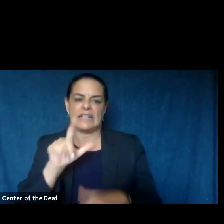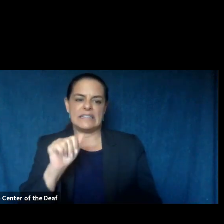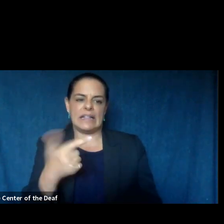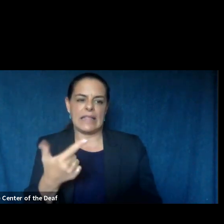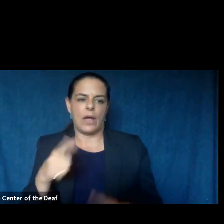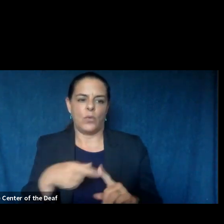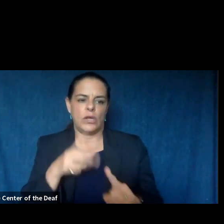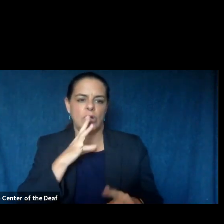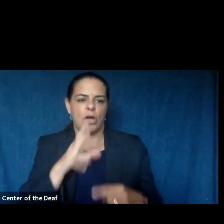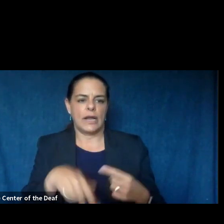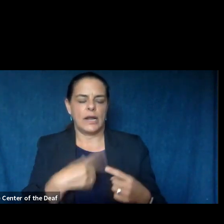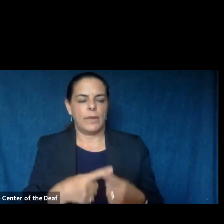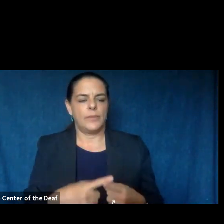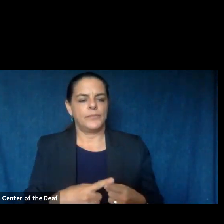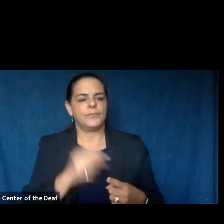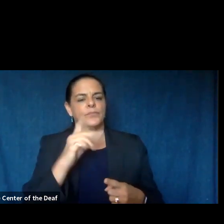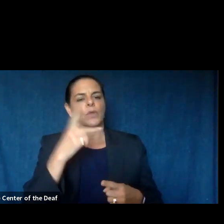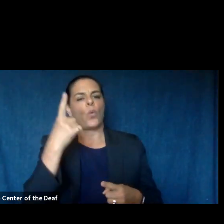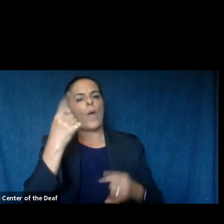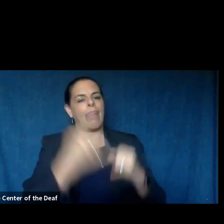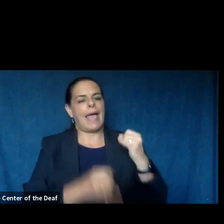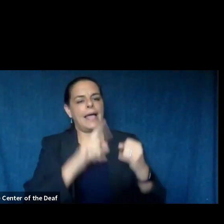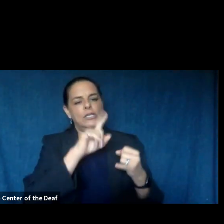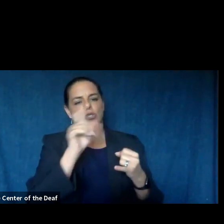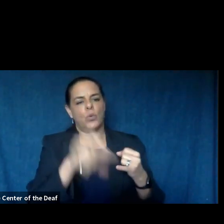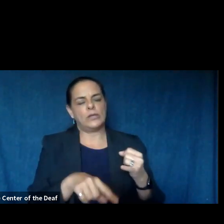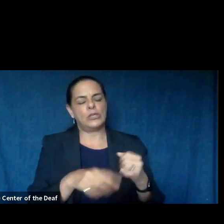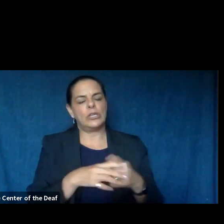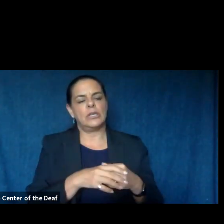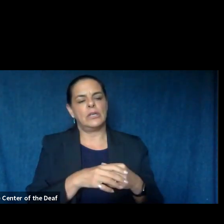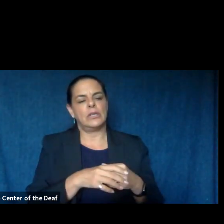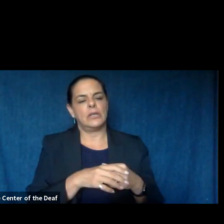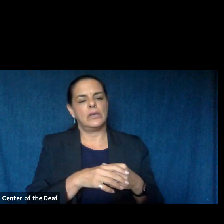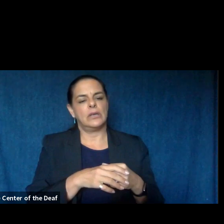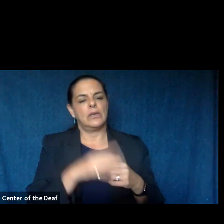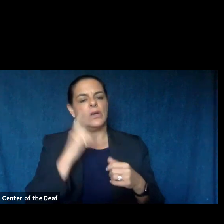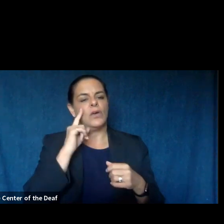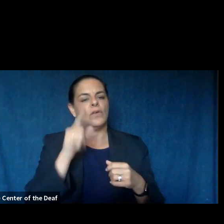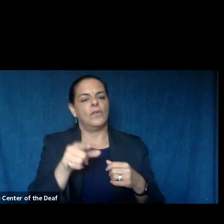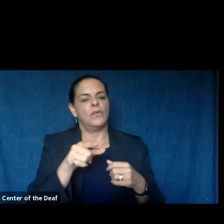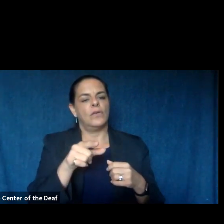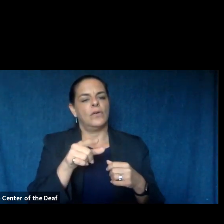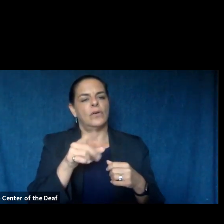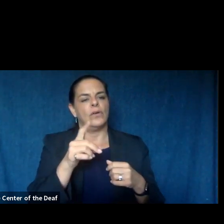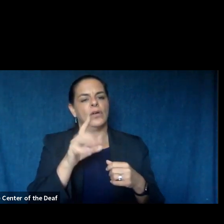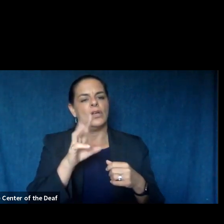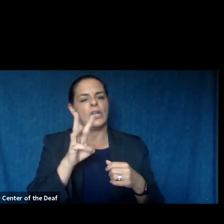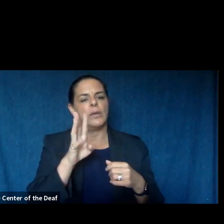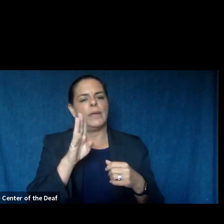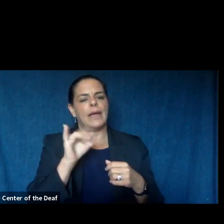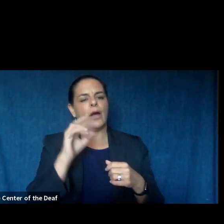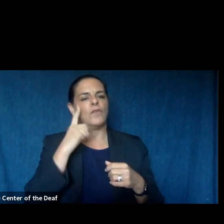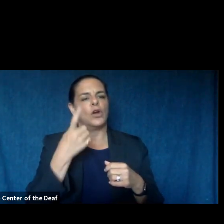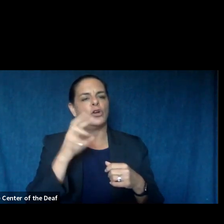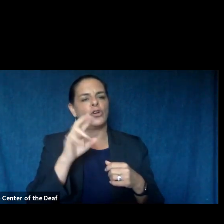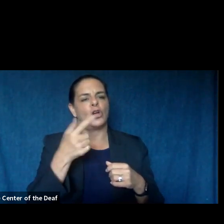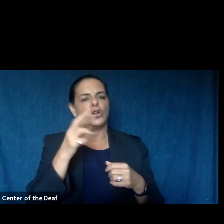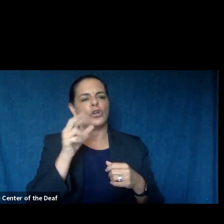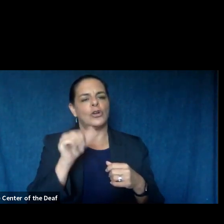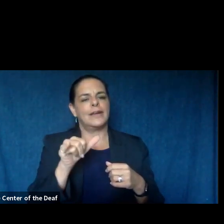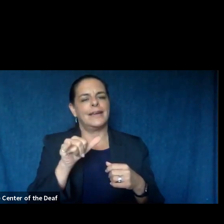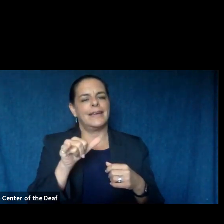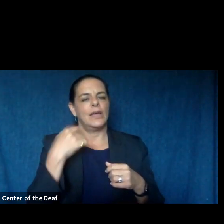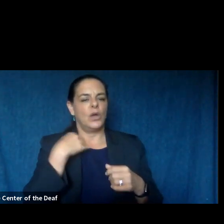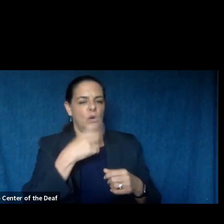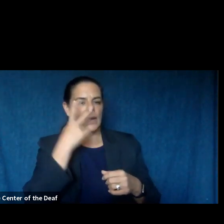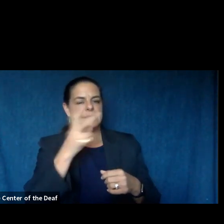about. All right, time for just about one or two more questions. One last question, WBIR says for Dr. Gray, we've seen